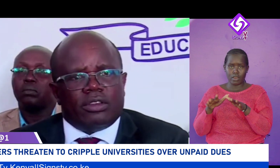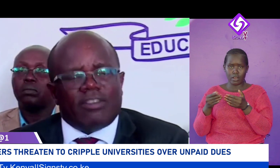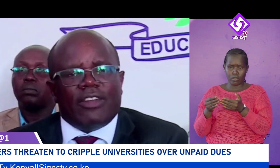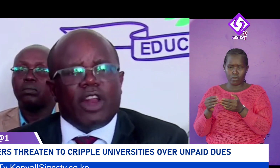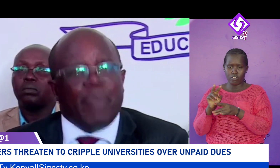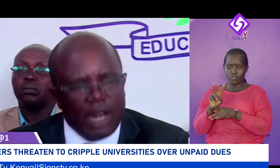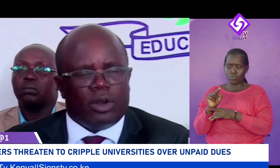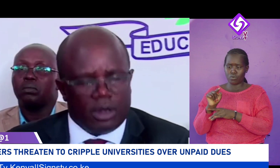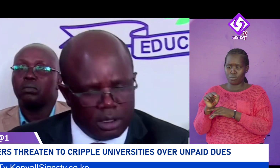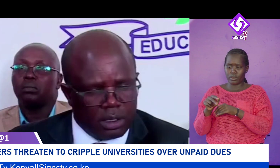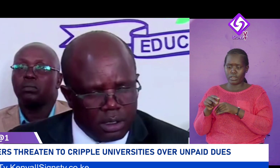2.73 billion,